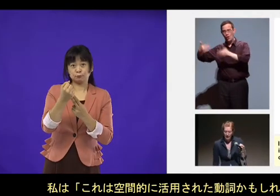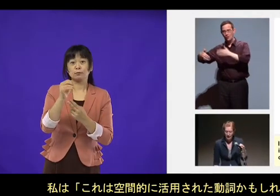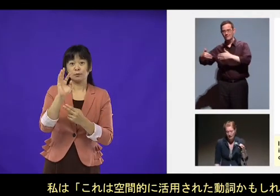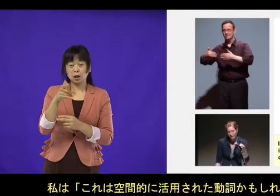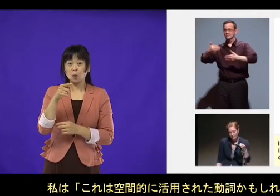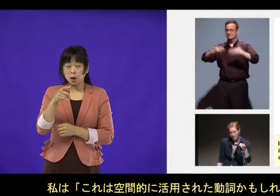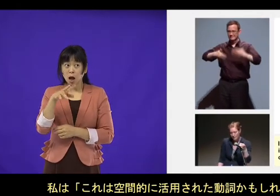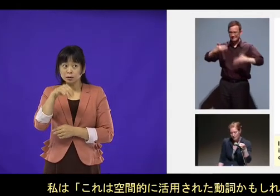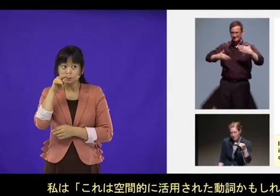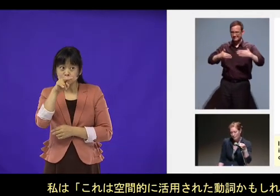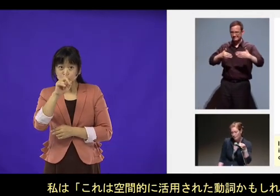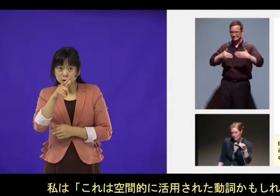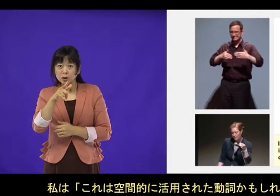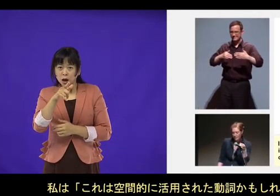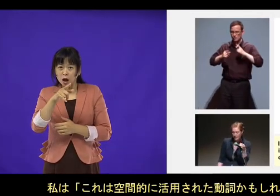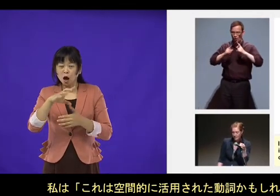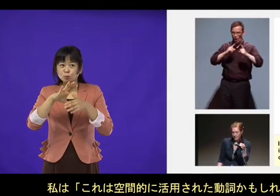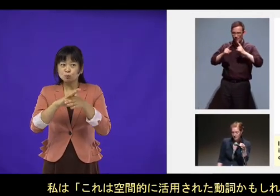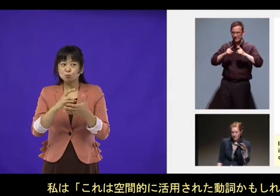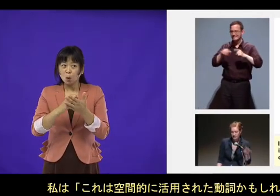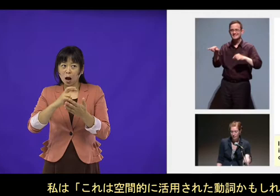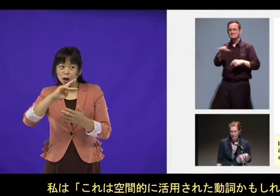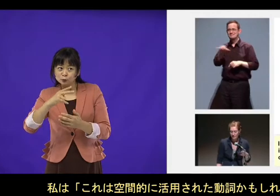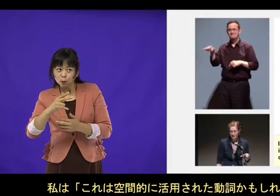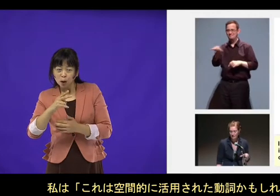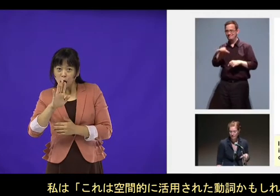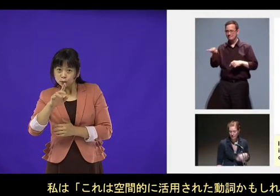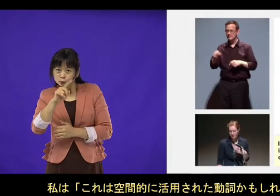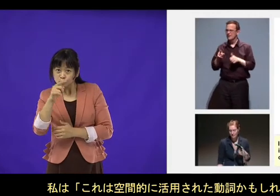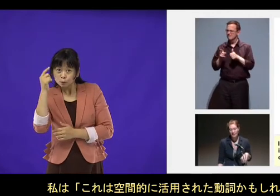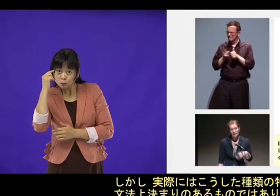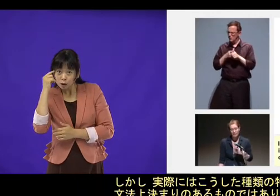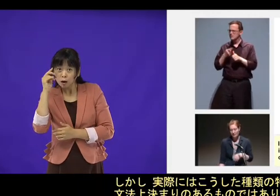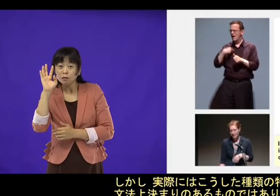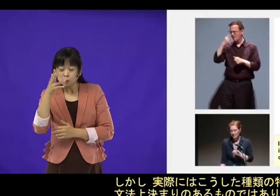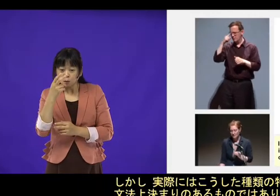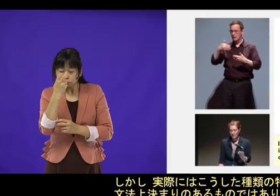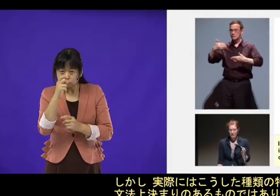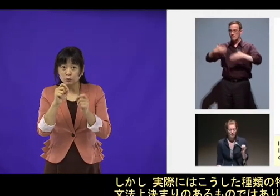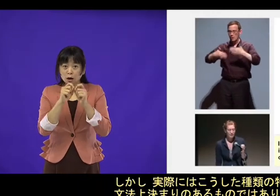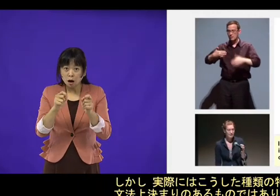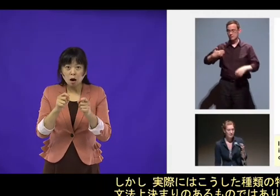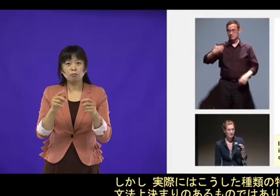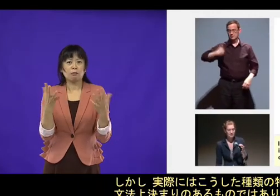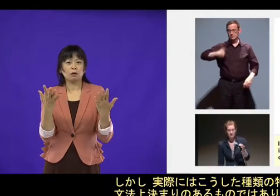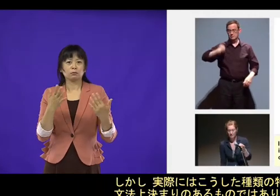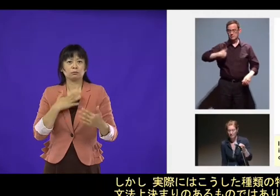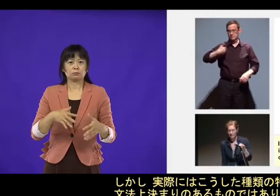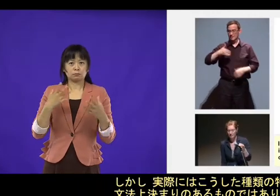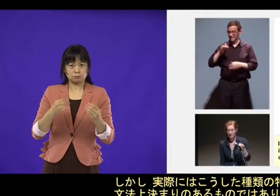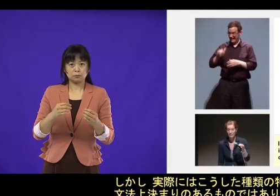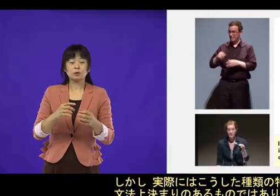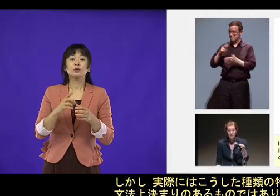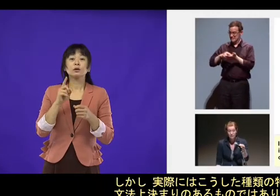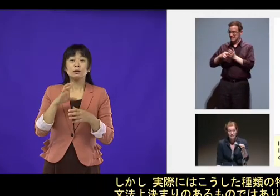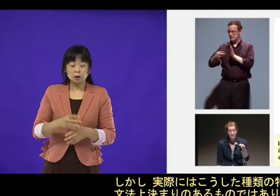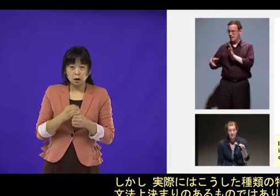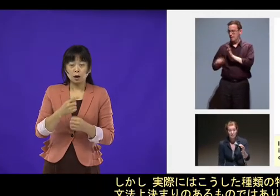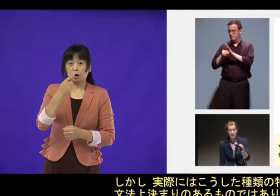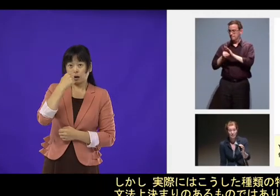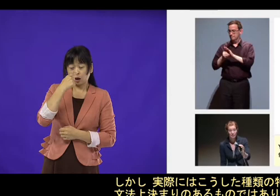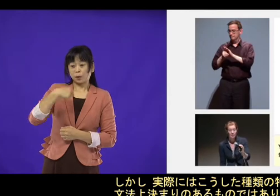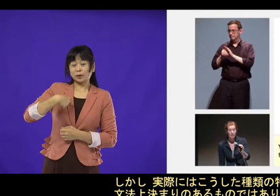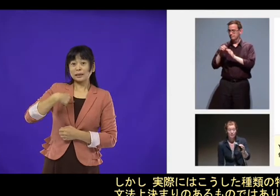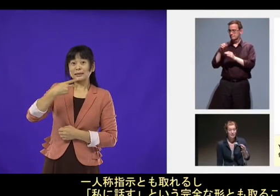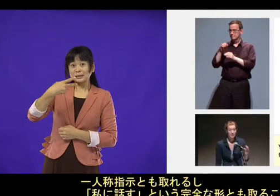And I first considered it might be a spatially inflected verb, but in fact this type of marking is not obligatory